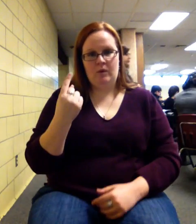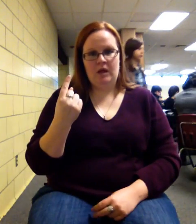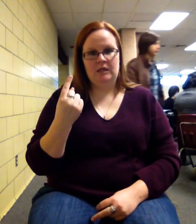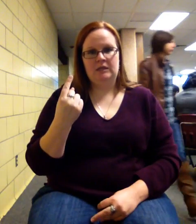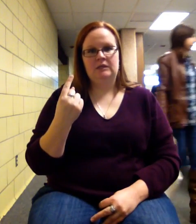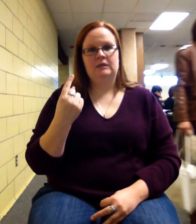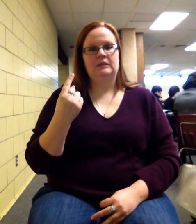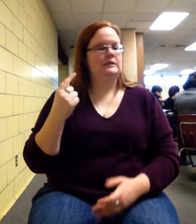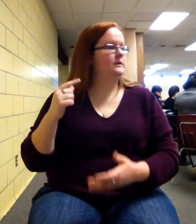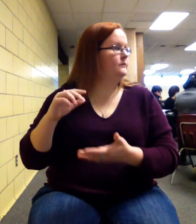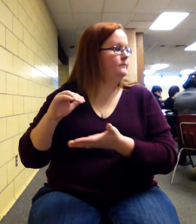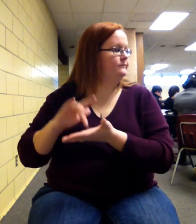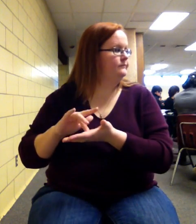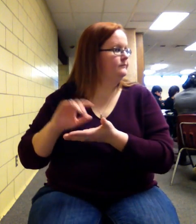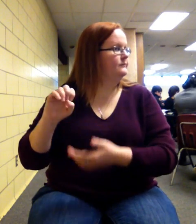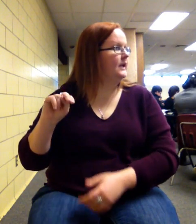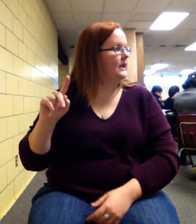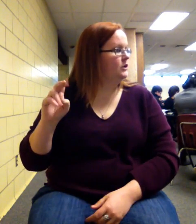Hit enter and down arrow.